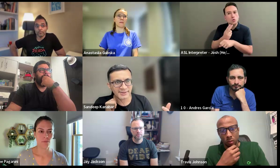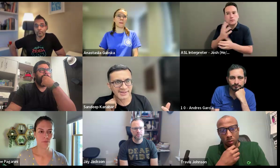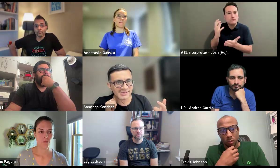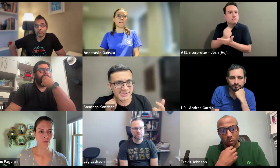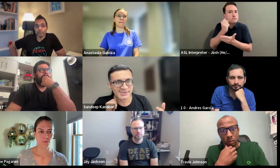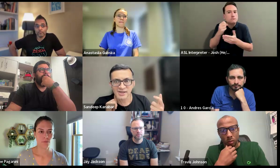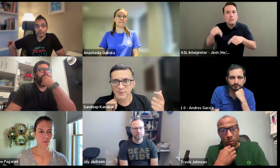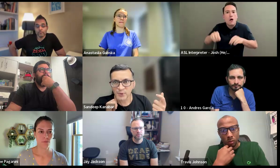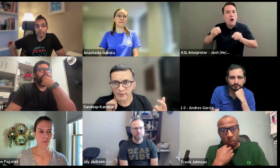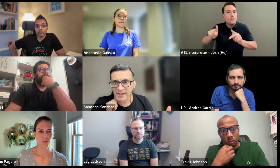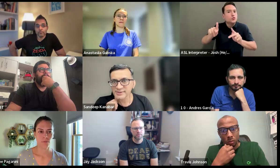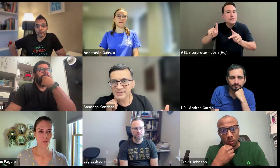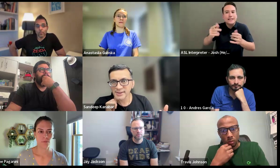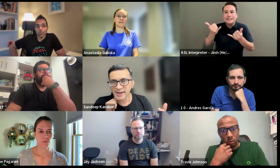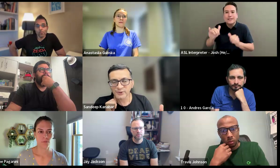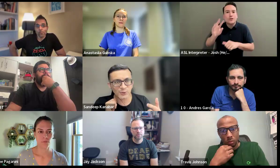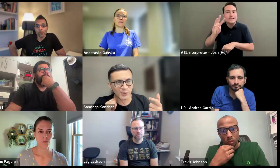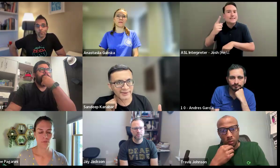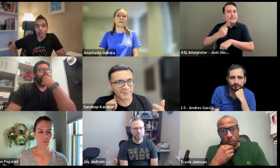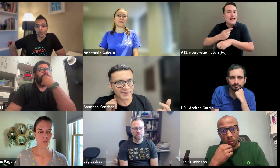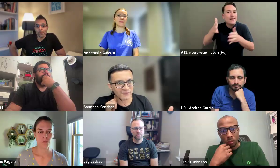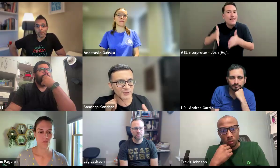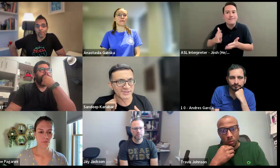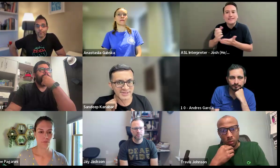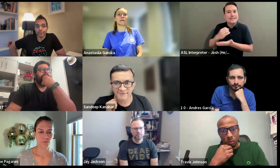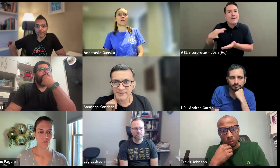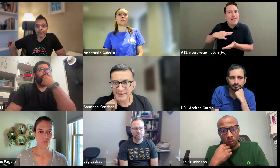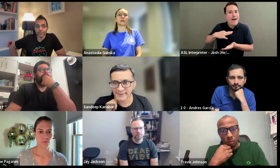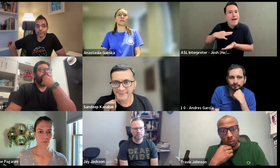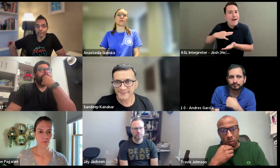There is still 6 more days and to try and apply for the CFP.